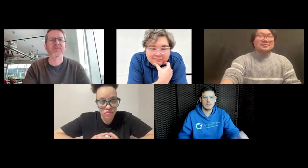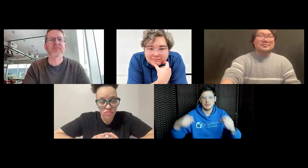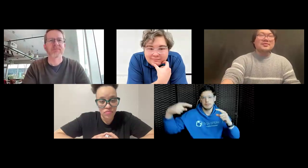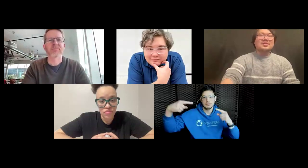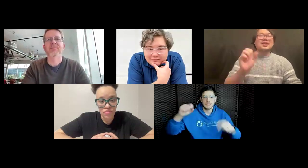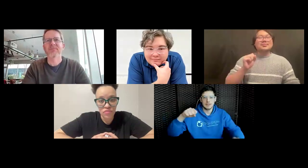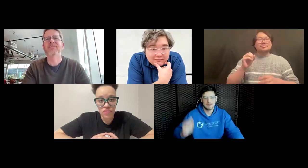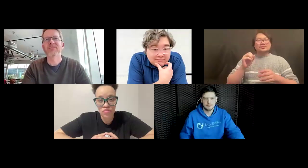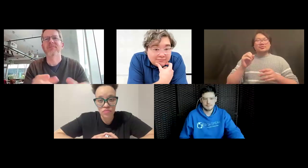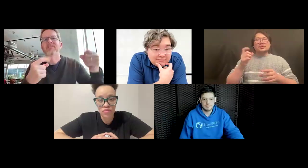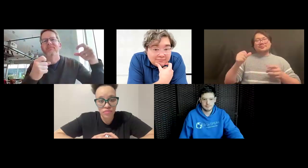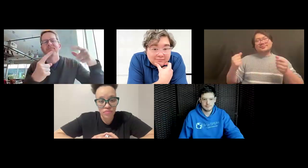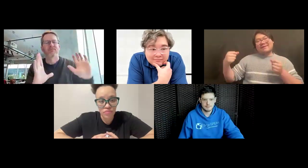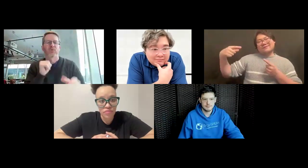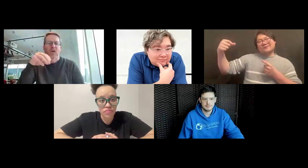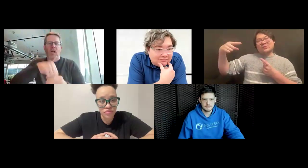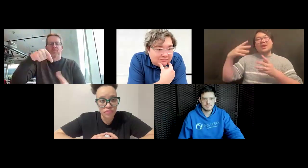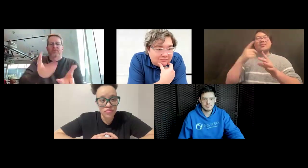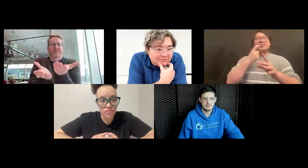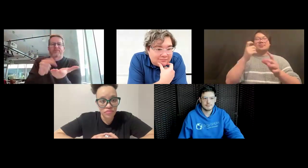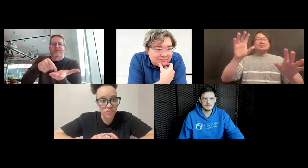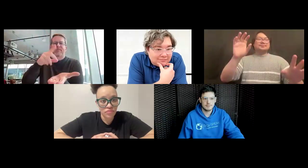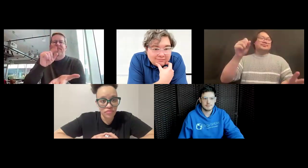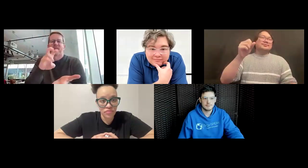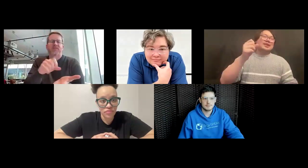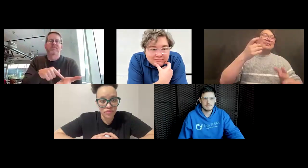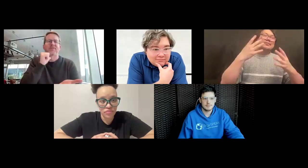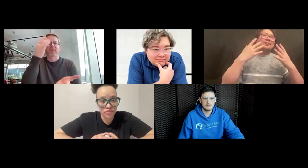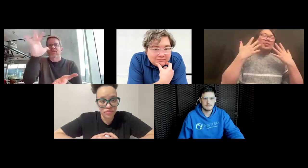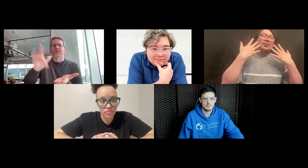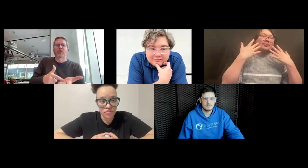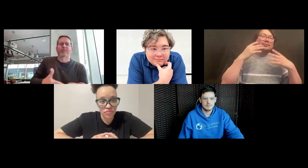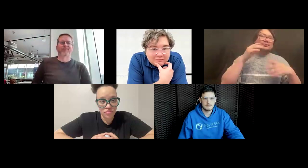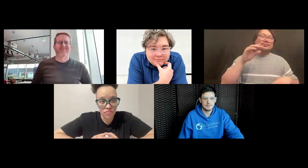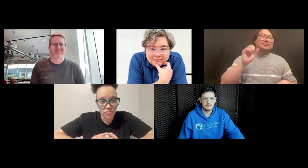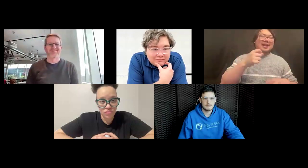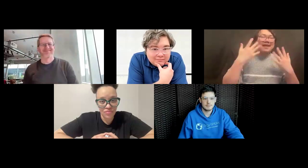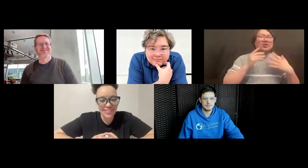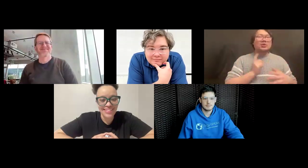the recognition, yeah. Okay, so it's synced up there. So it's not on the actual device.